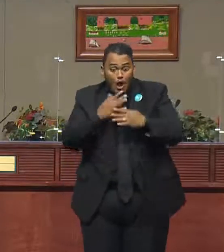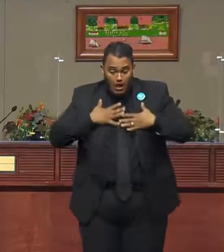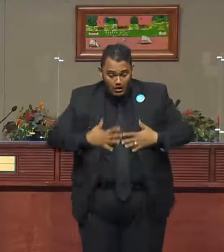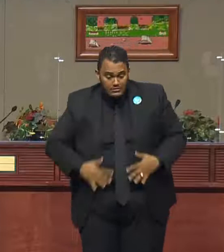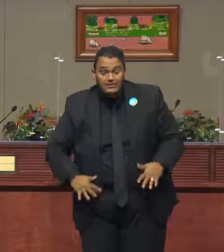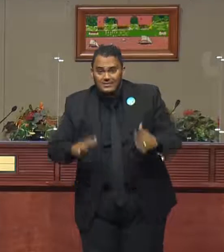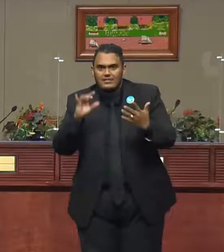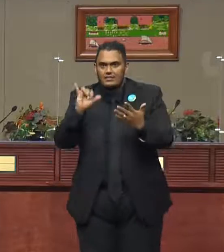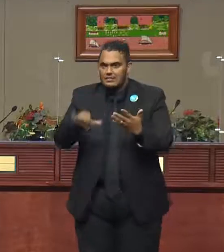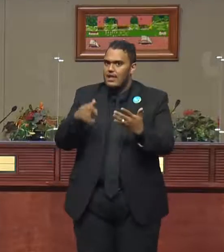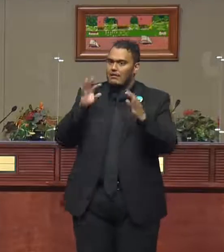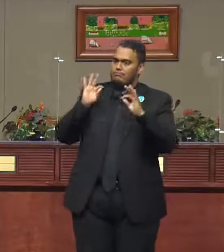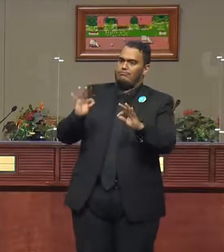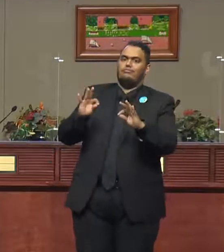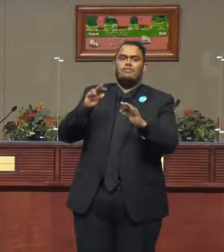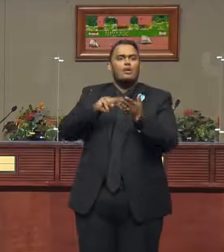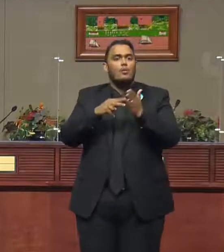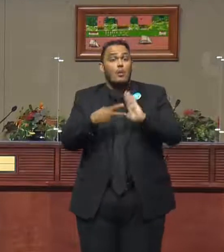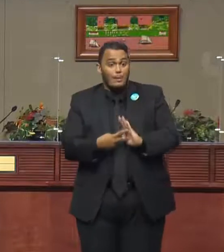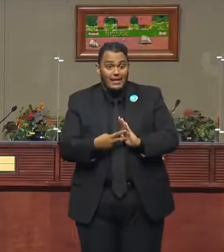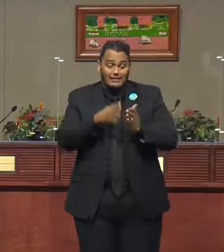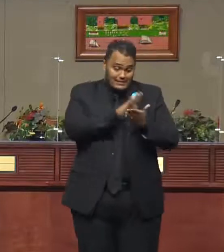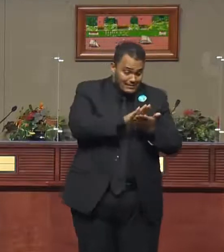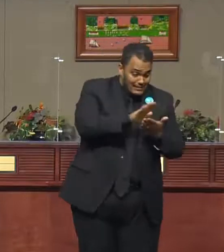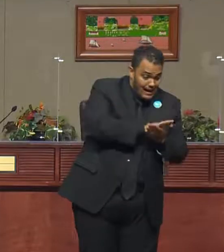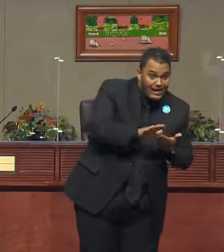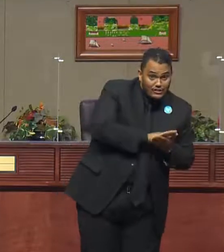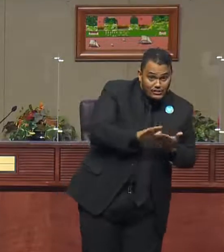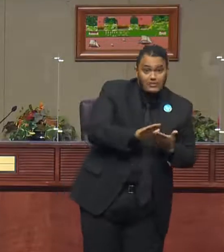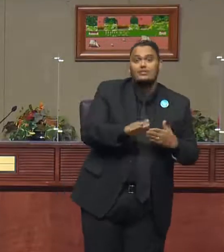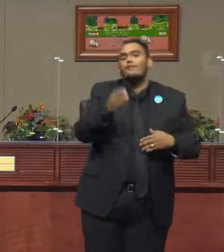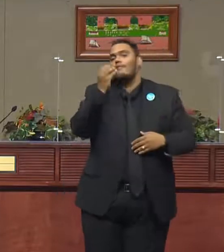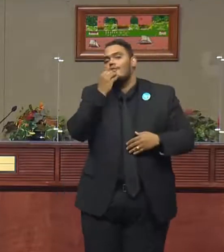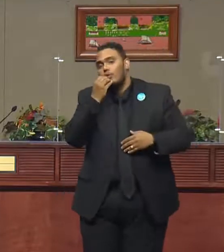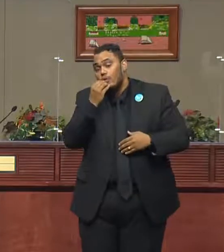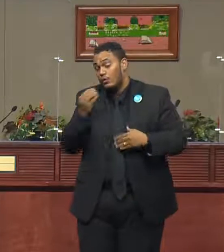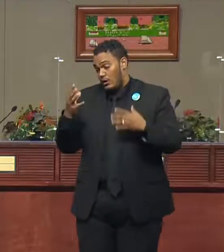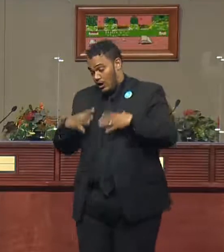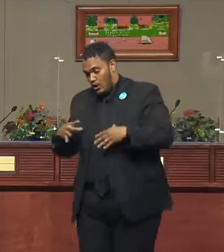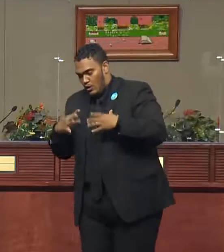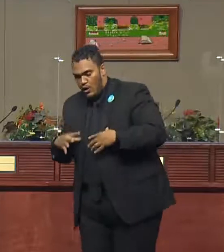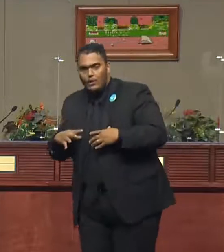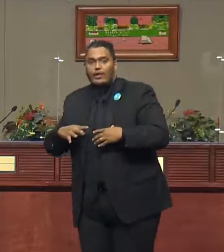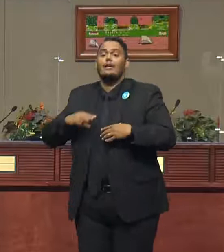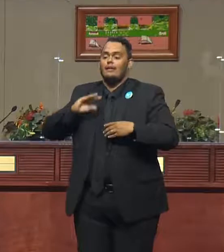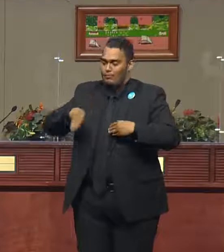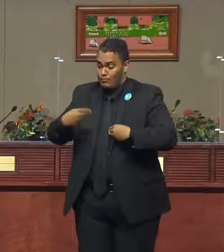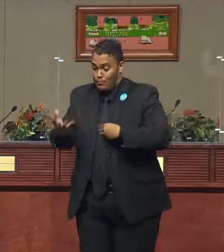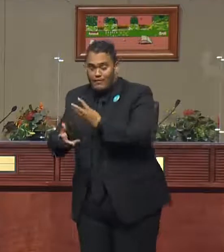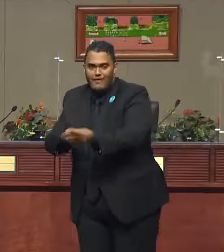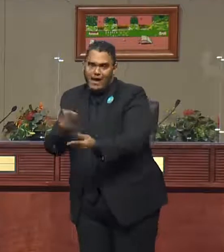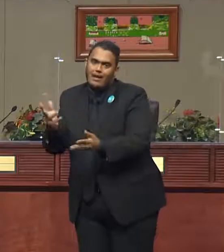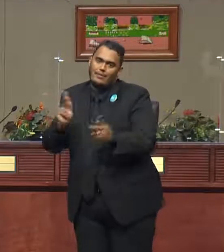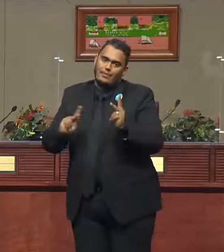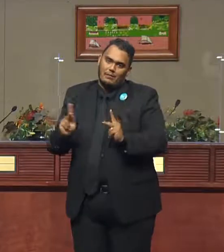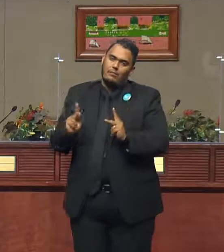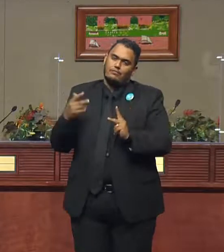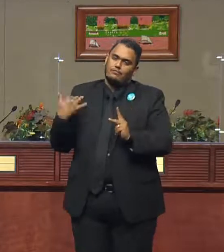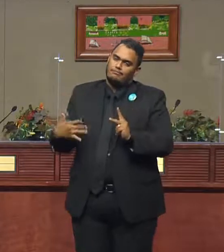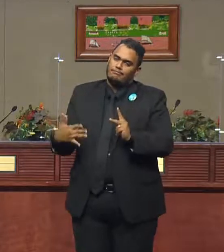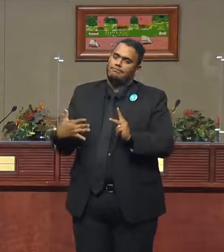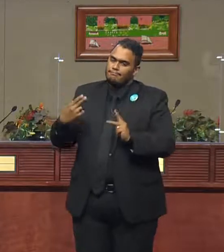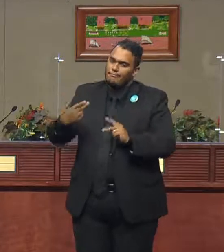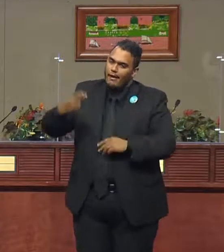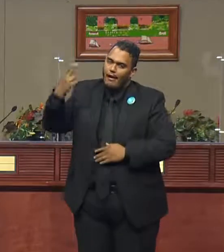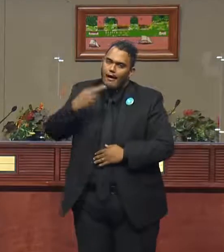that the basic needs of hygiene and food and clothing are provided to our most vulnerable. I want to mention some of the sites that